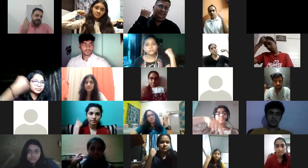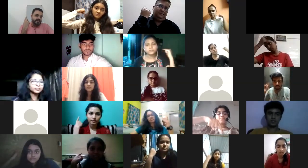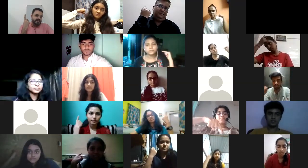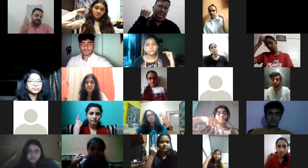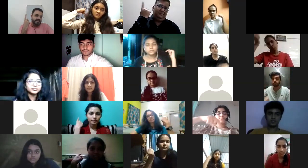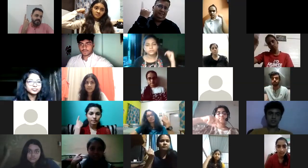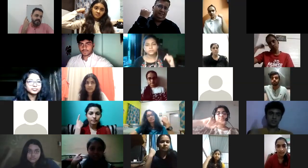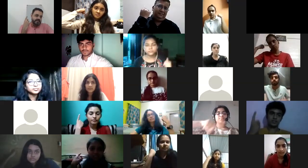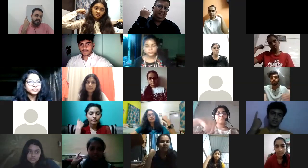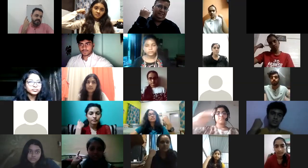Yesterday.